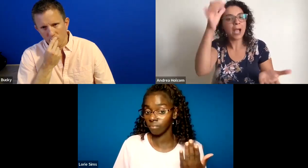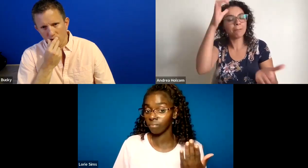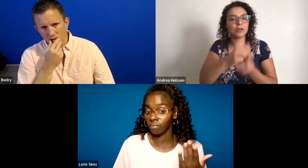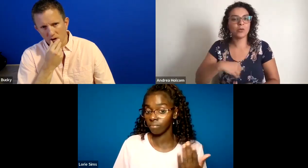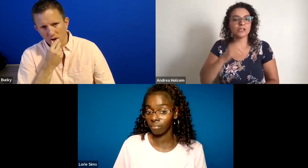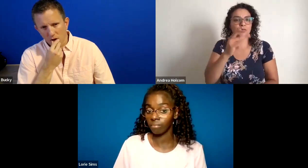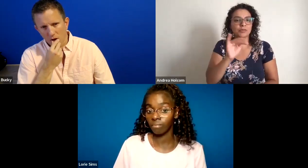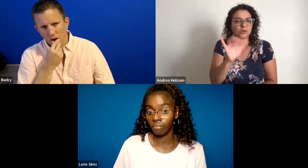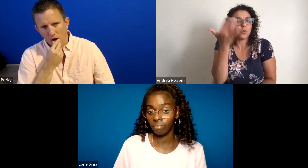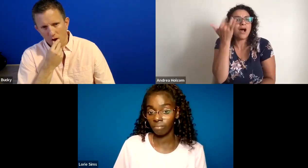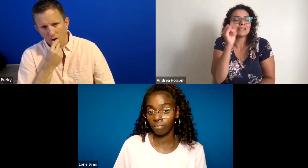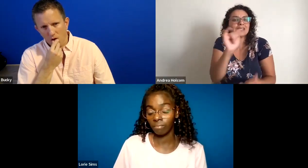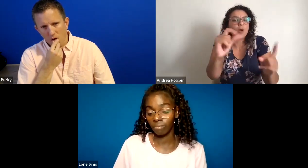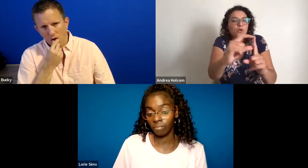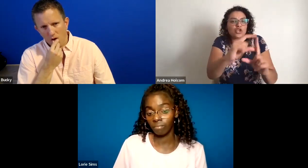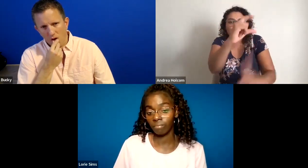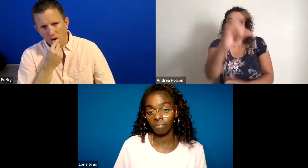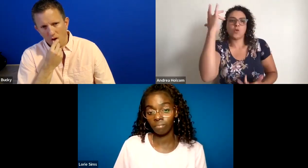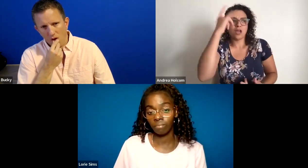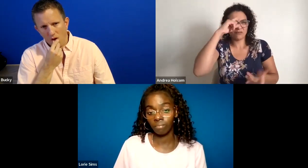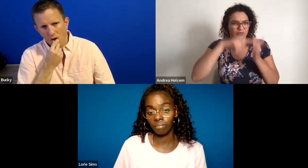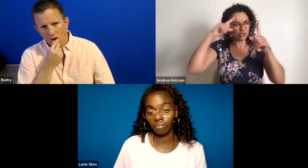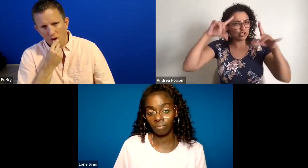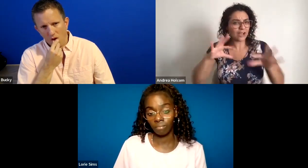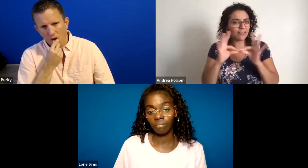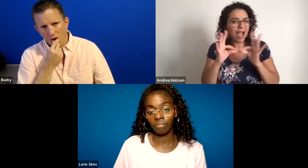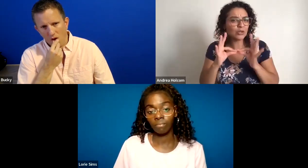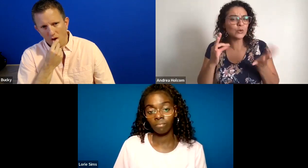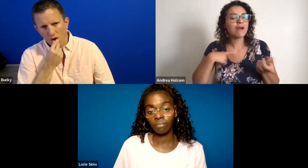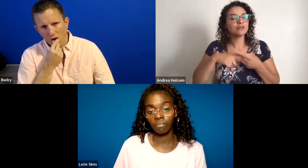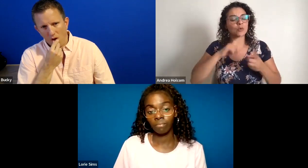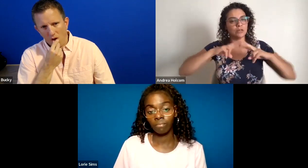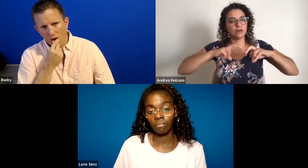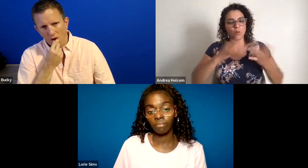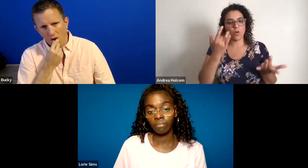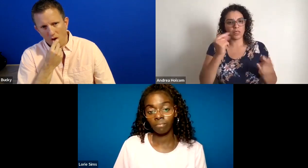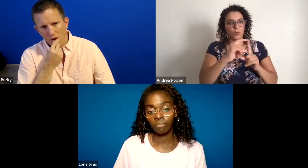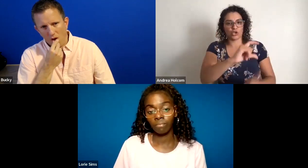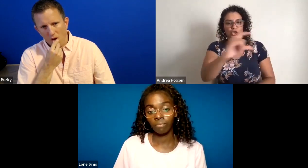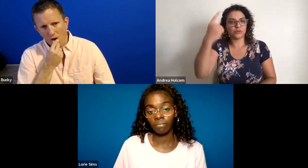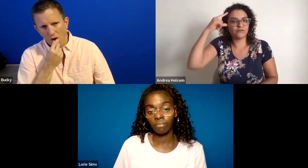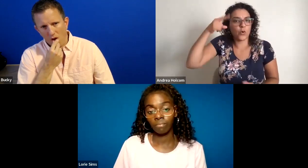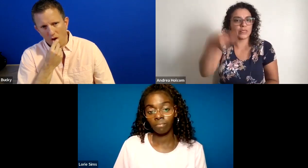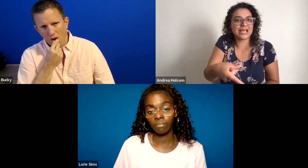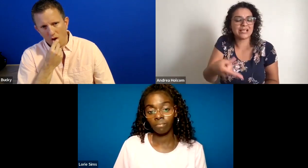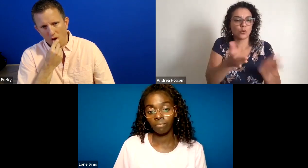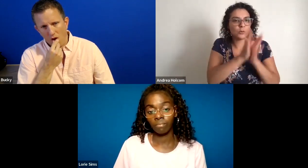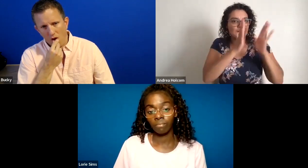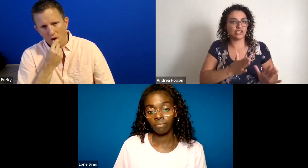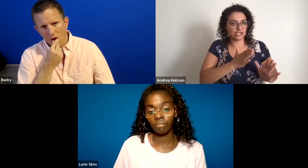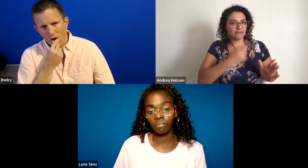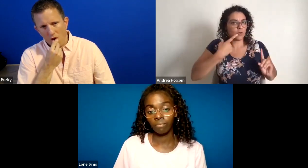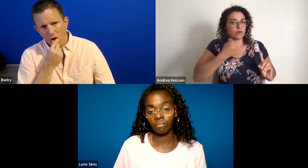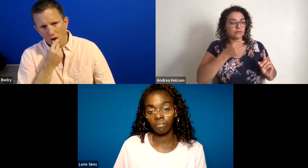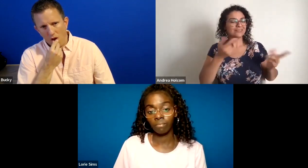women. What is the context of this? And so the same concept would apply to the words white supremacy. Is it for shock value? Why are we